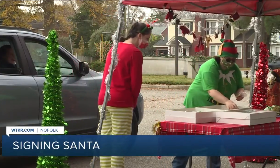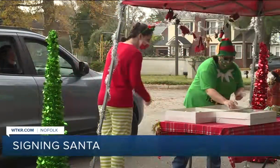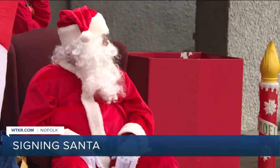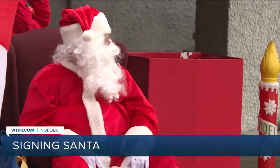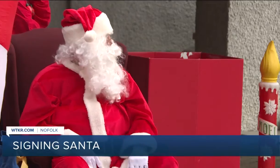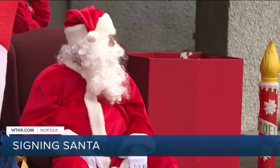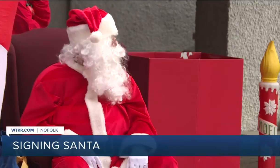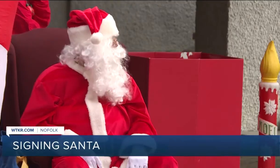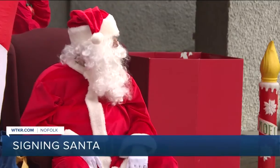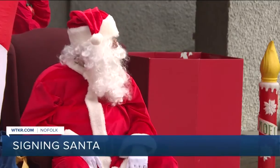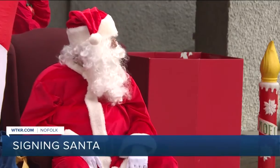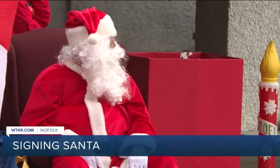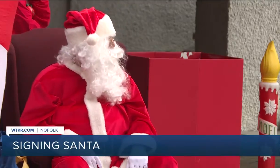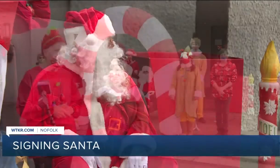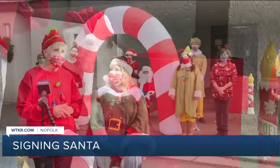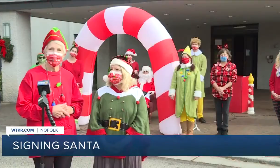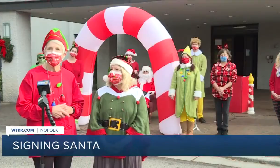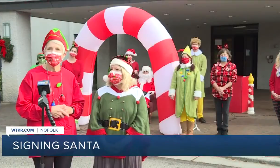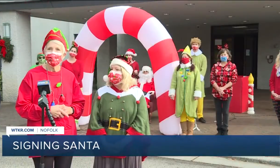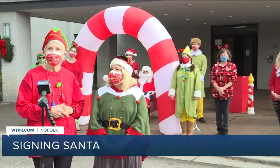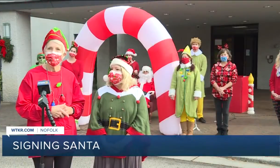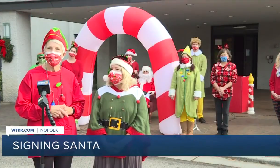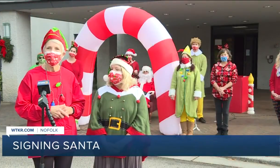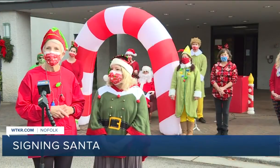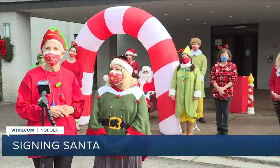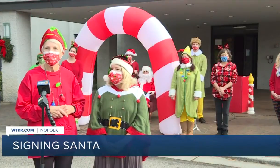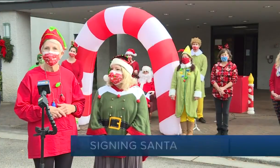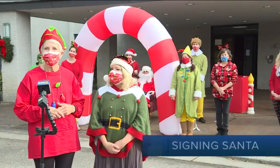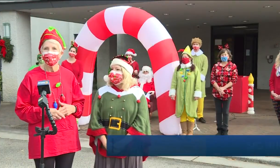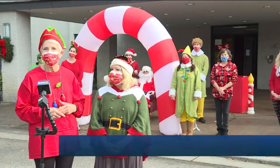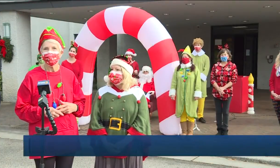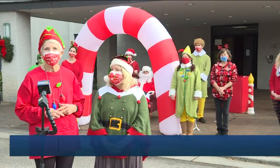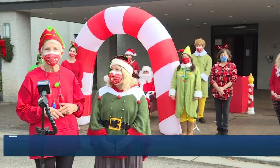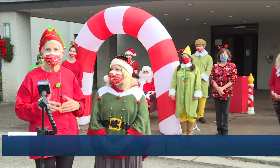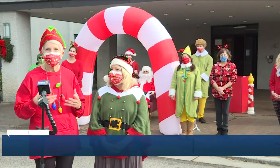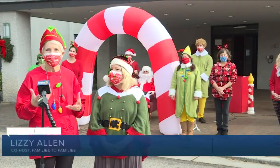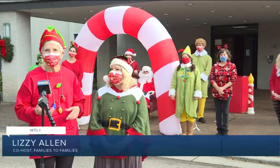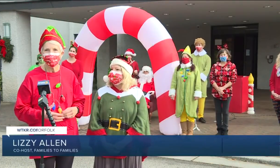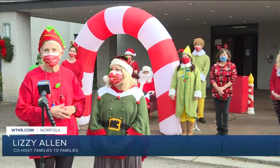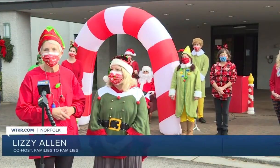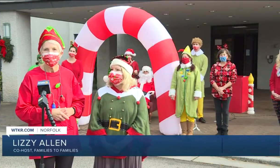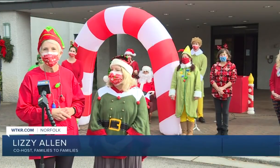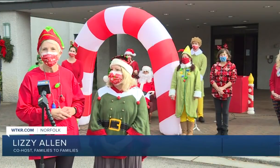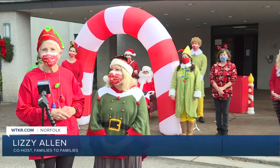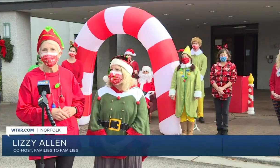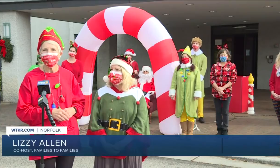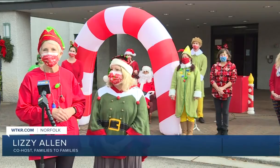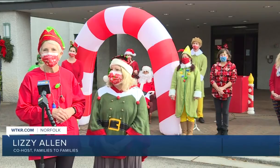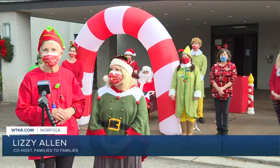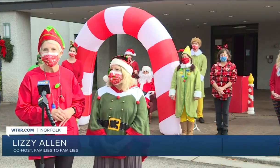so meaningful. I think we all need joyful moments like this